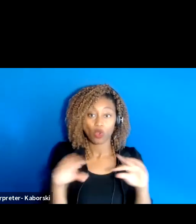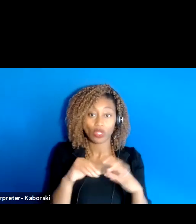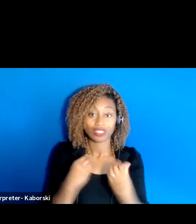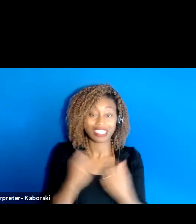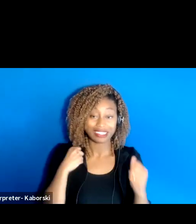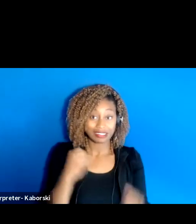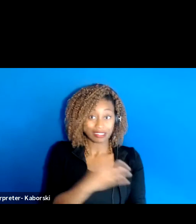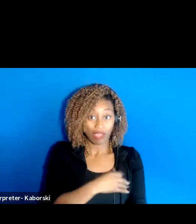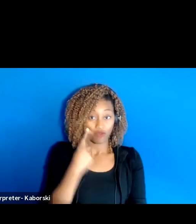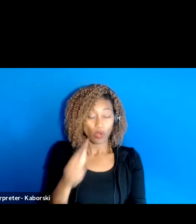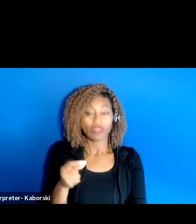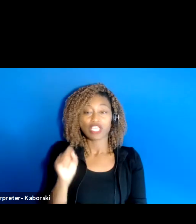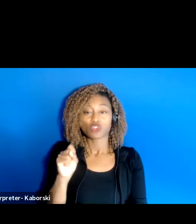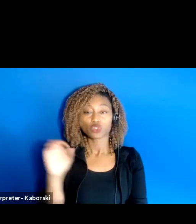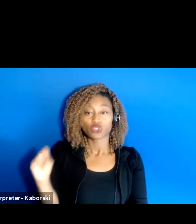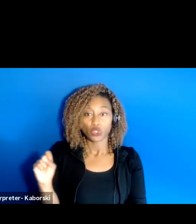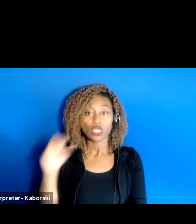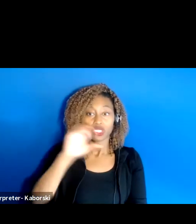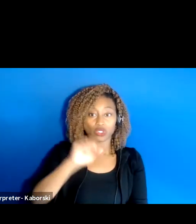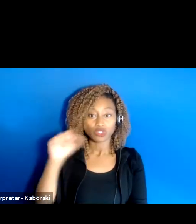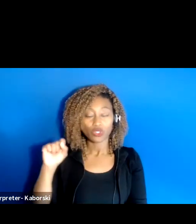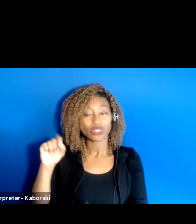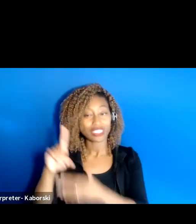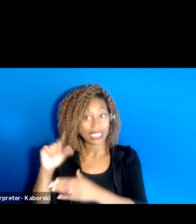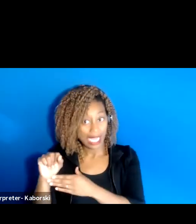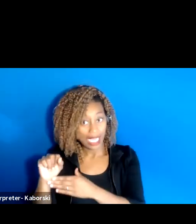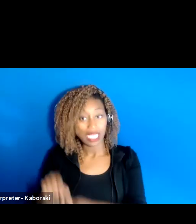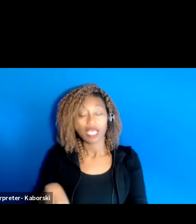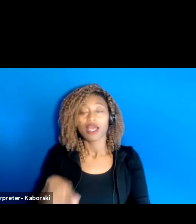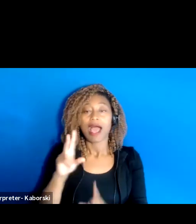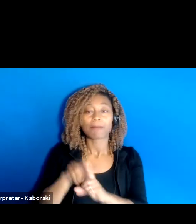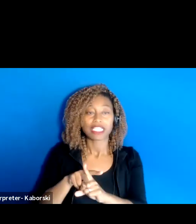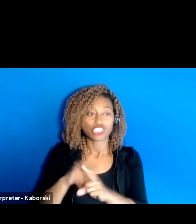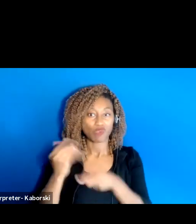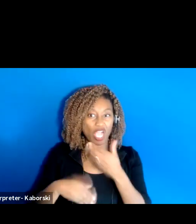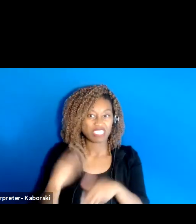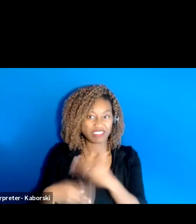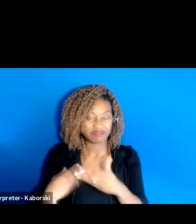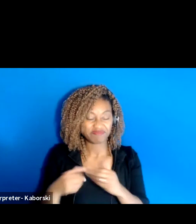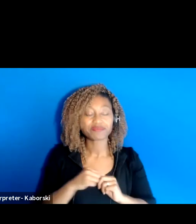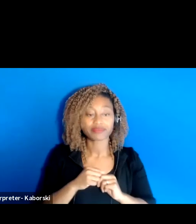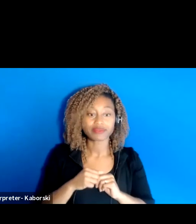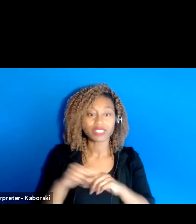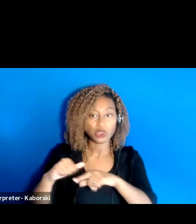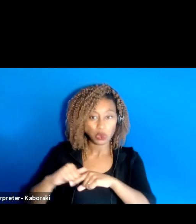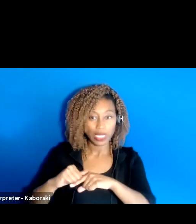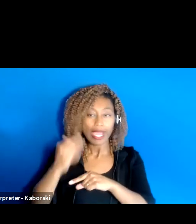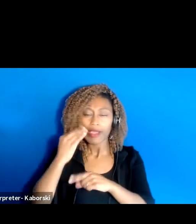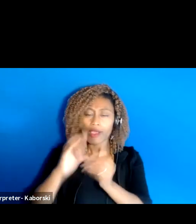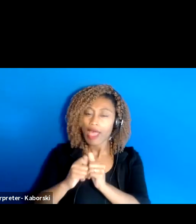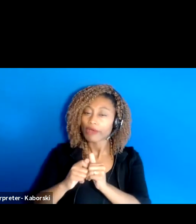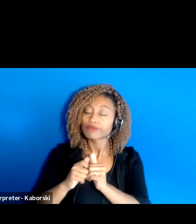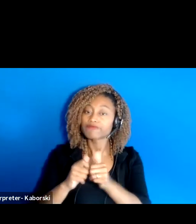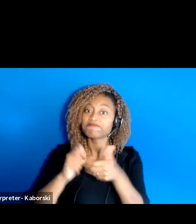on the Social Security and Social Security disability application process. And they were